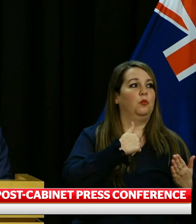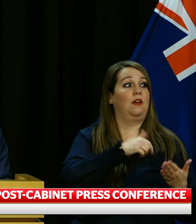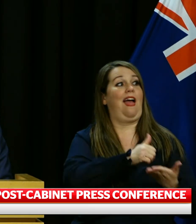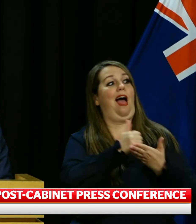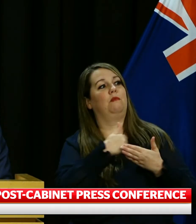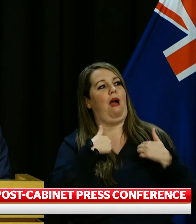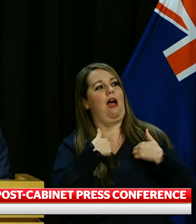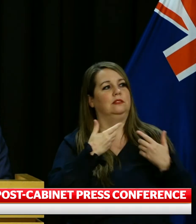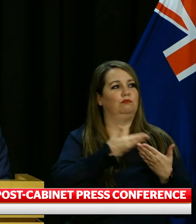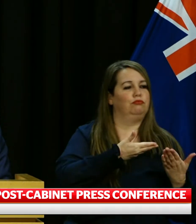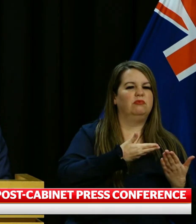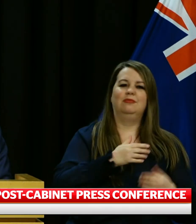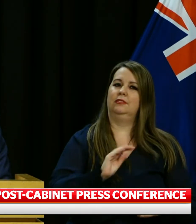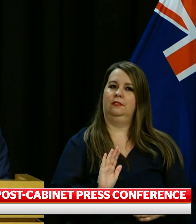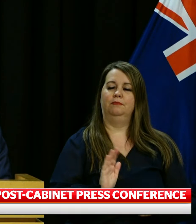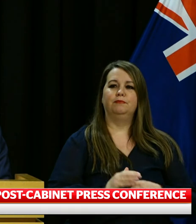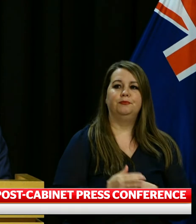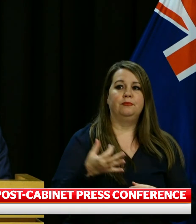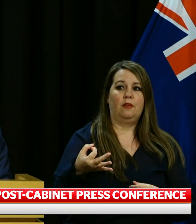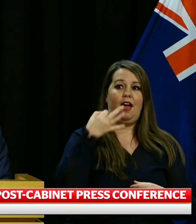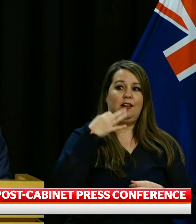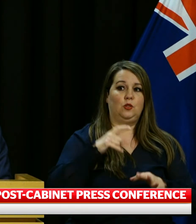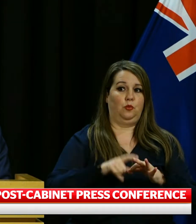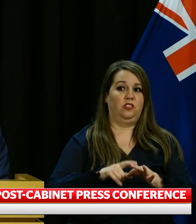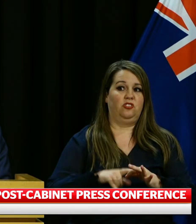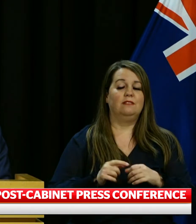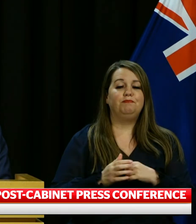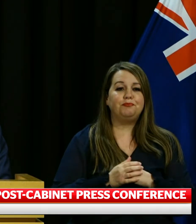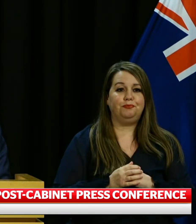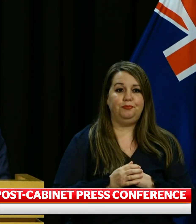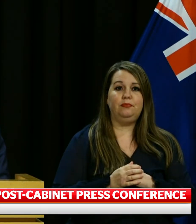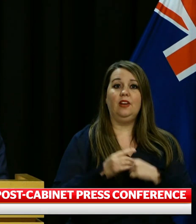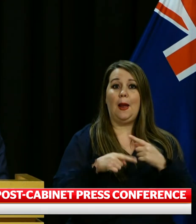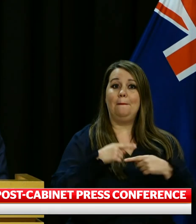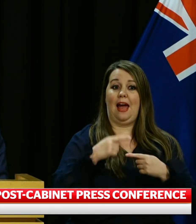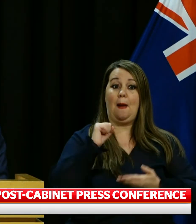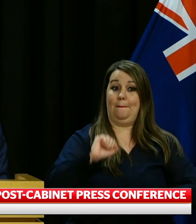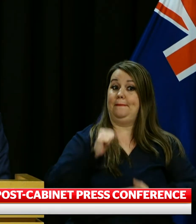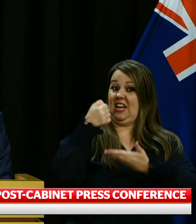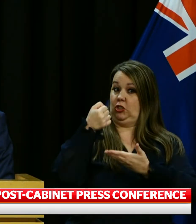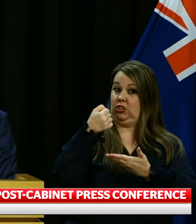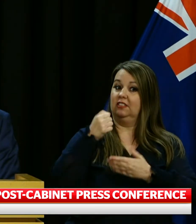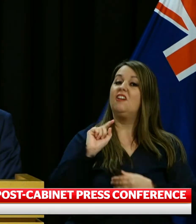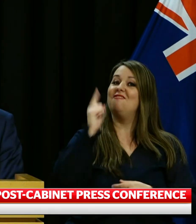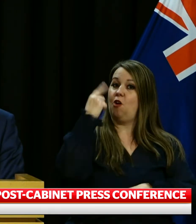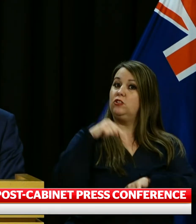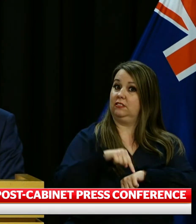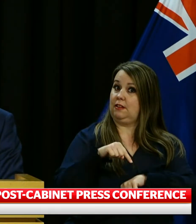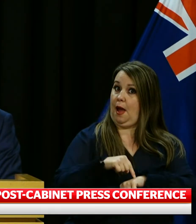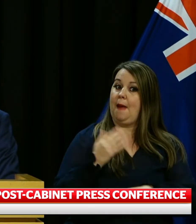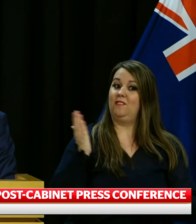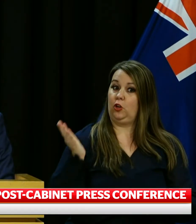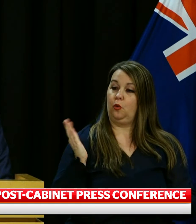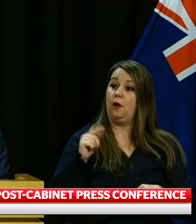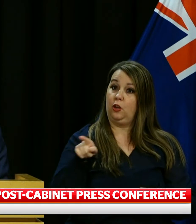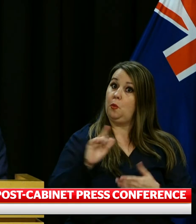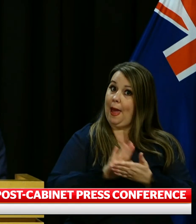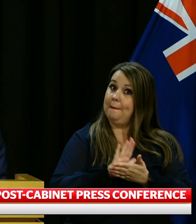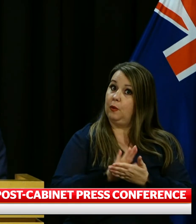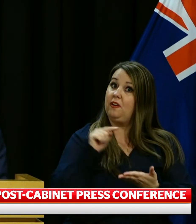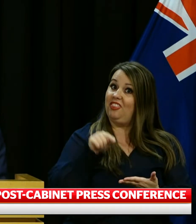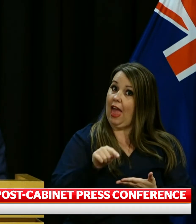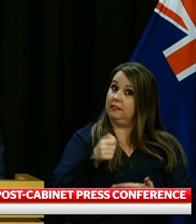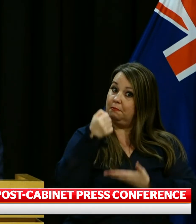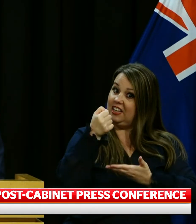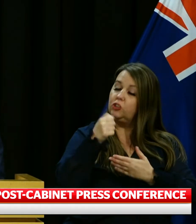your first budget under your Prime Ministership, and are you stoked with it? I think what New Zealanders will see in the budget on Thursday is